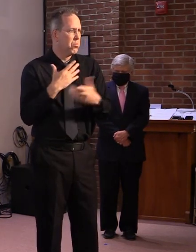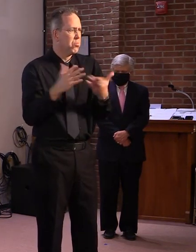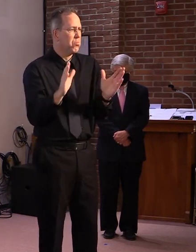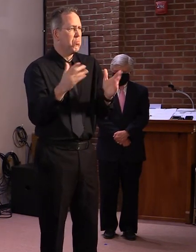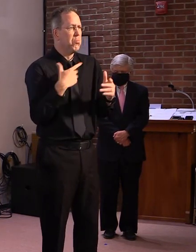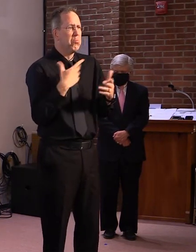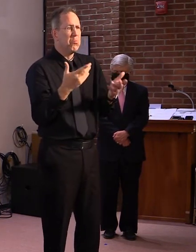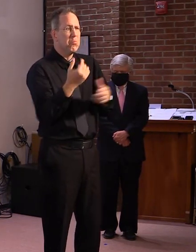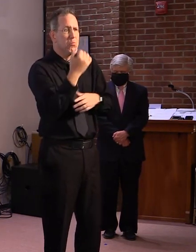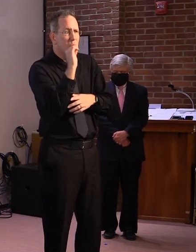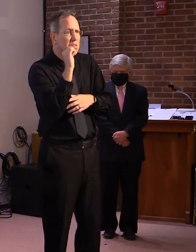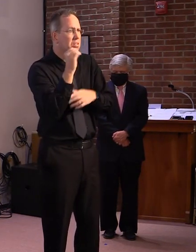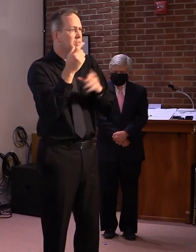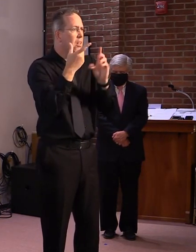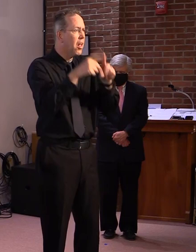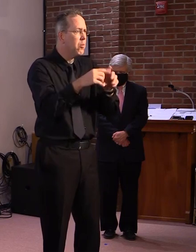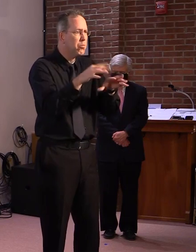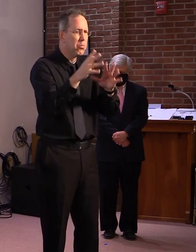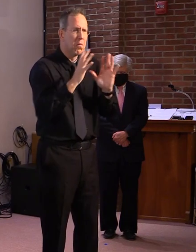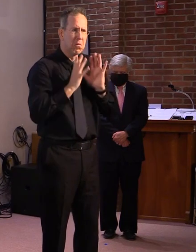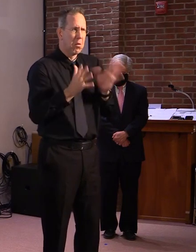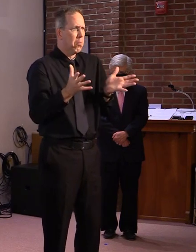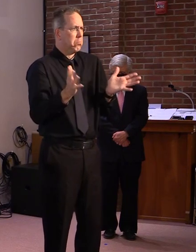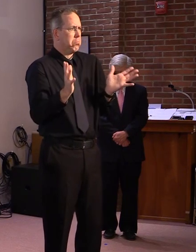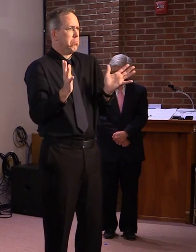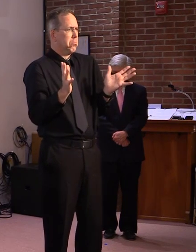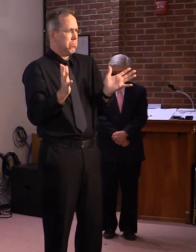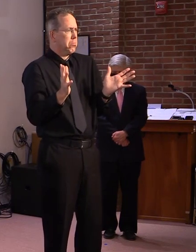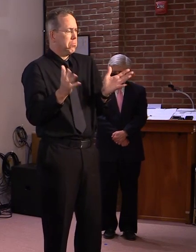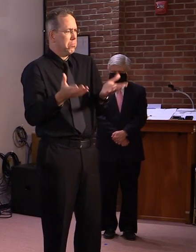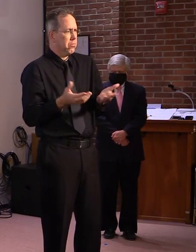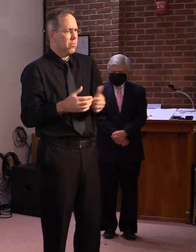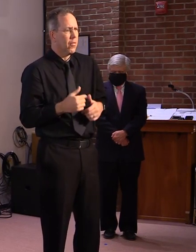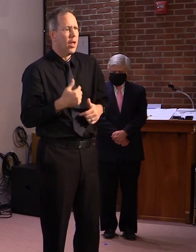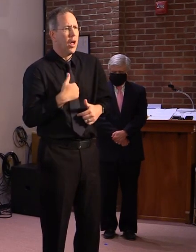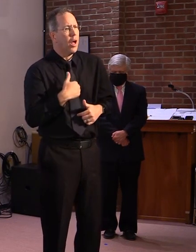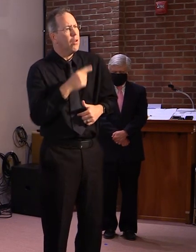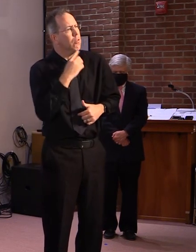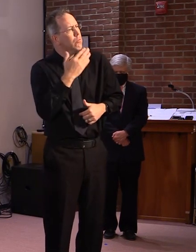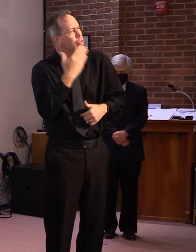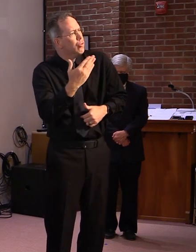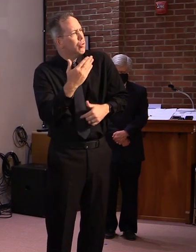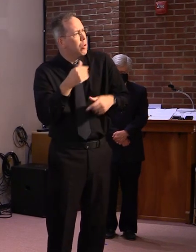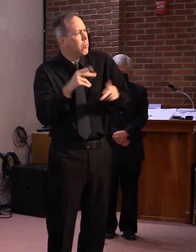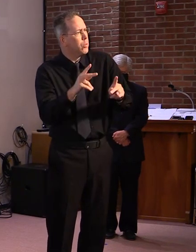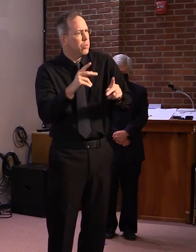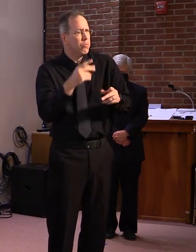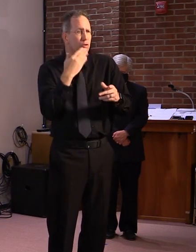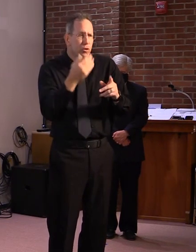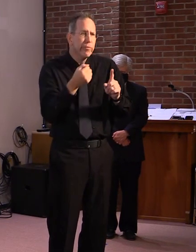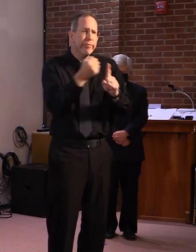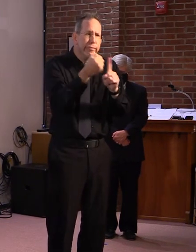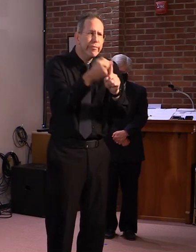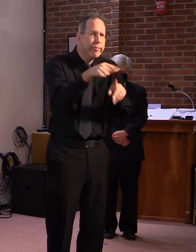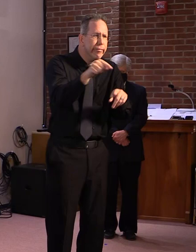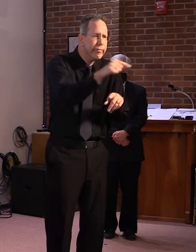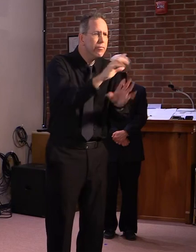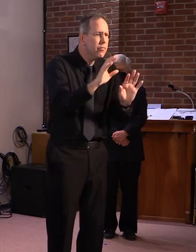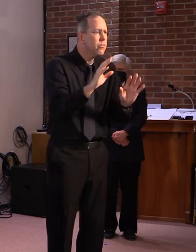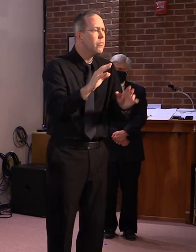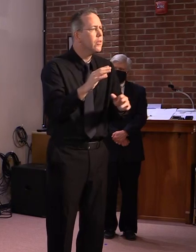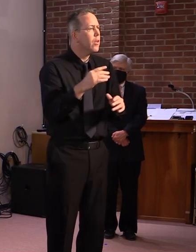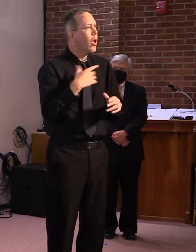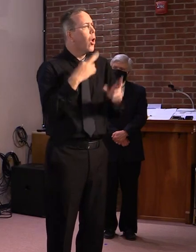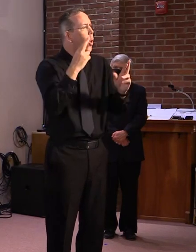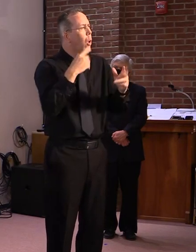demonstrations in often a different but impactful way. And, we trust that track record is going to continue.